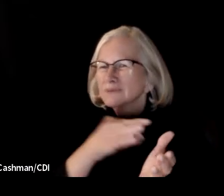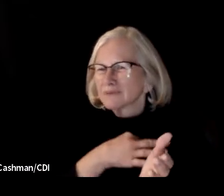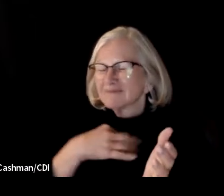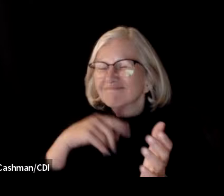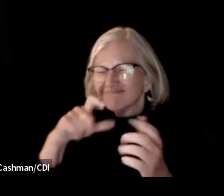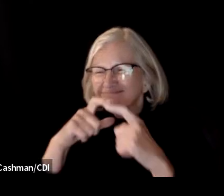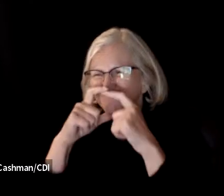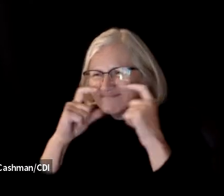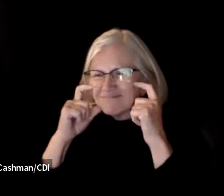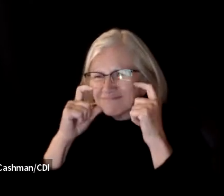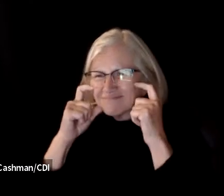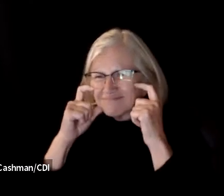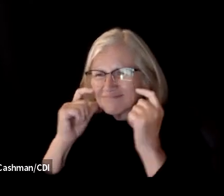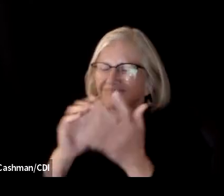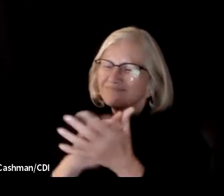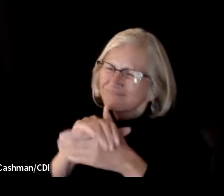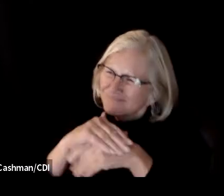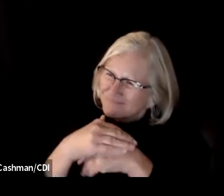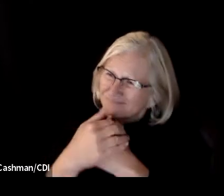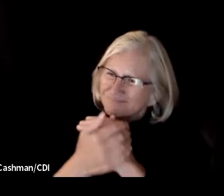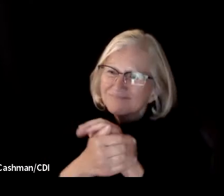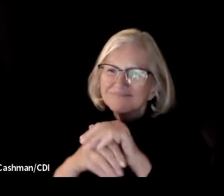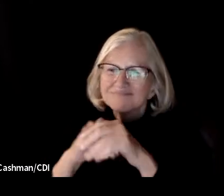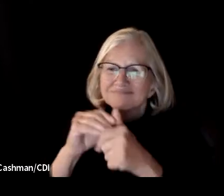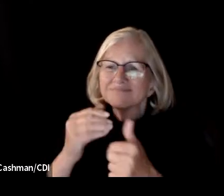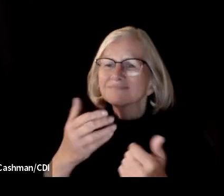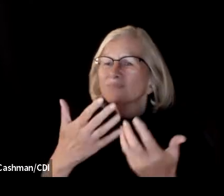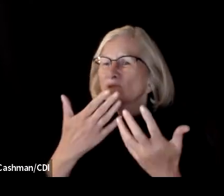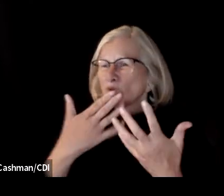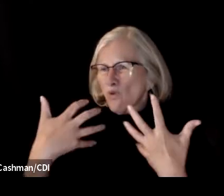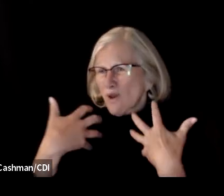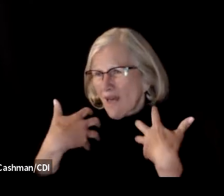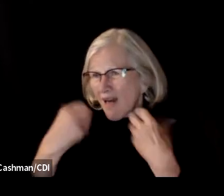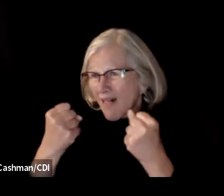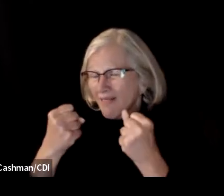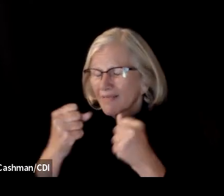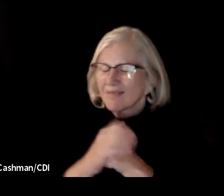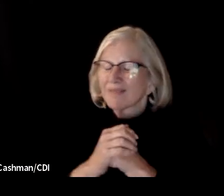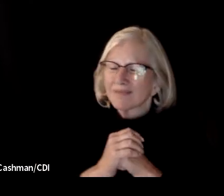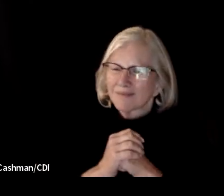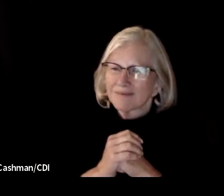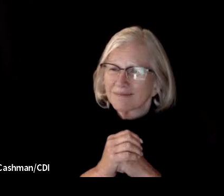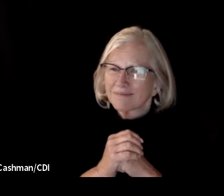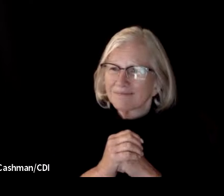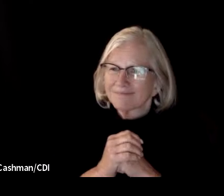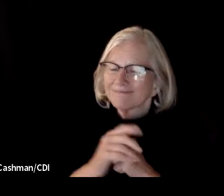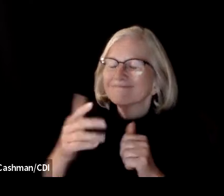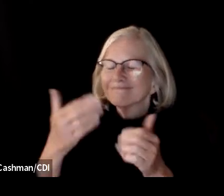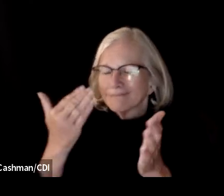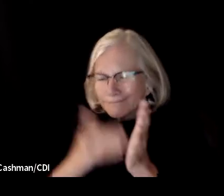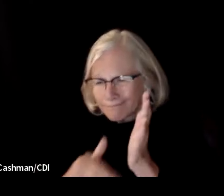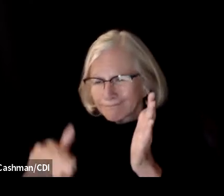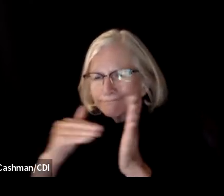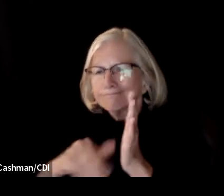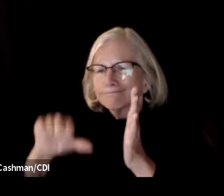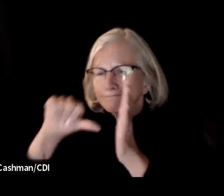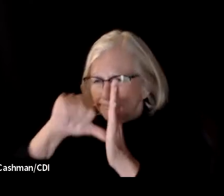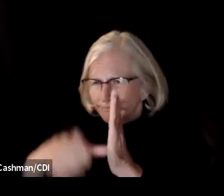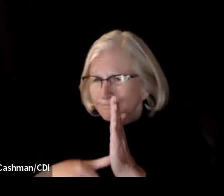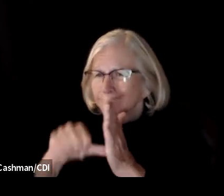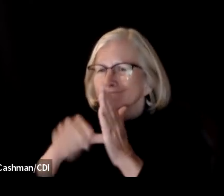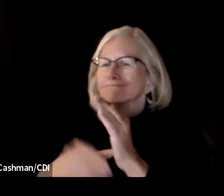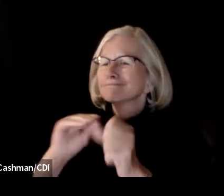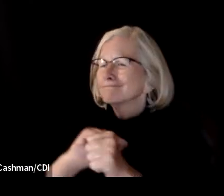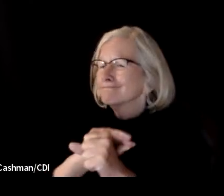be really important. As we've said throughout the pandemic, the situation continues to evolve, and we will continue partnering with Commissioner